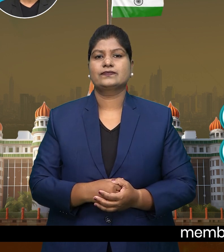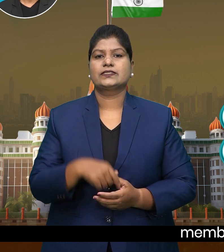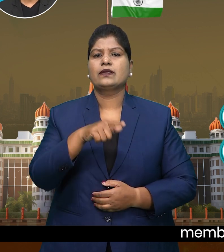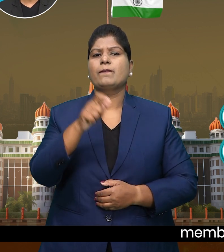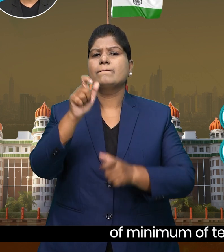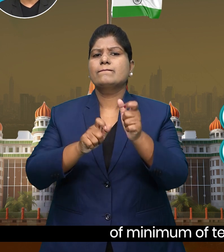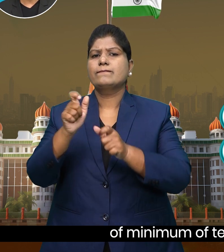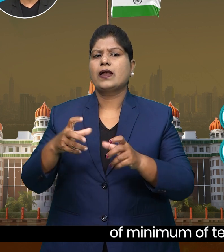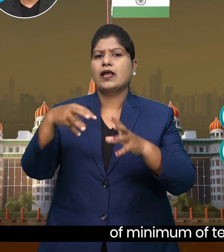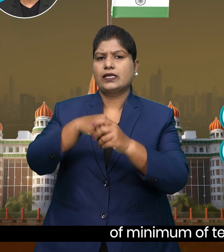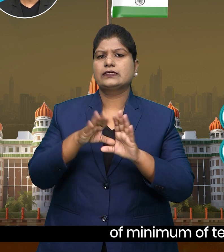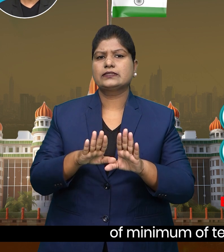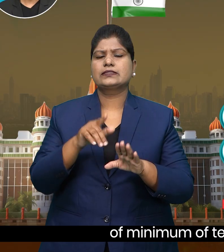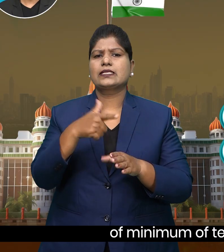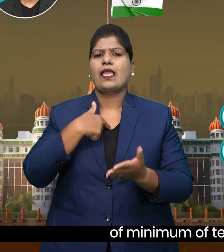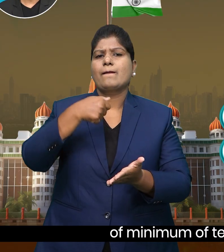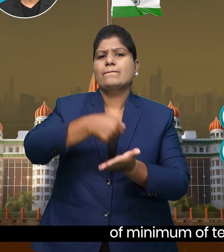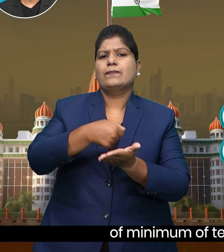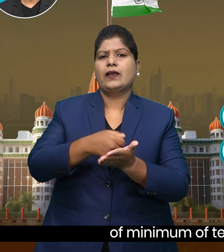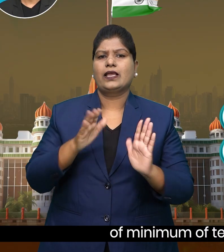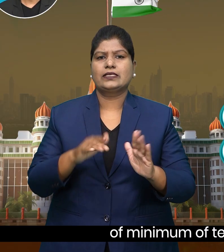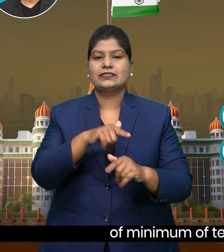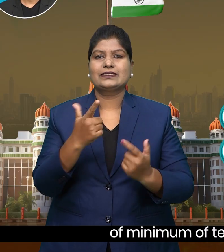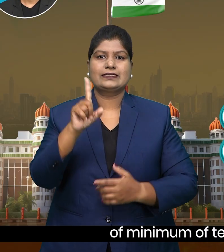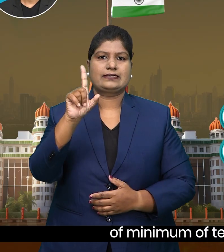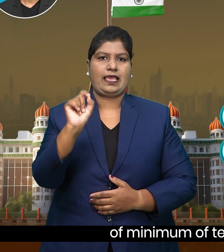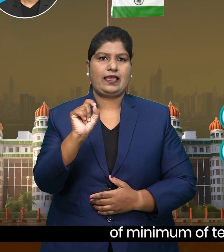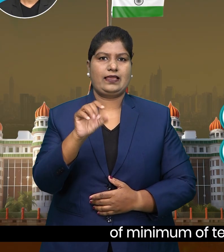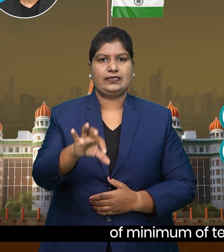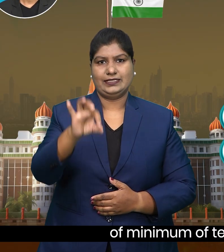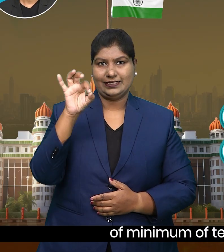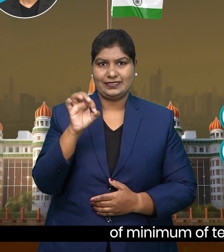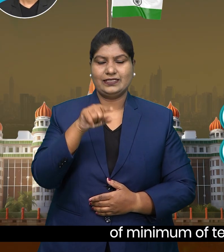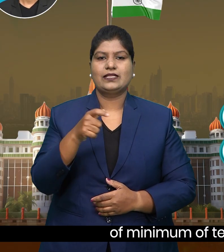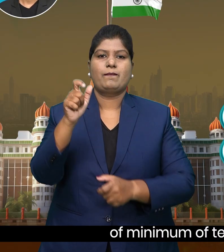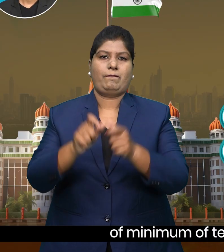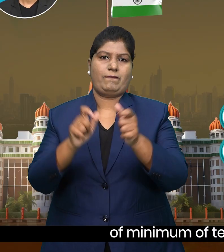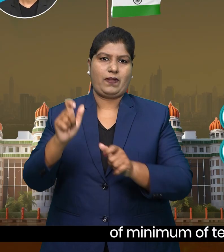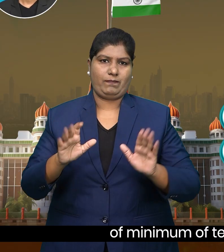membership consists of minimum of 10 elected ward members